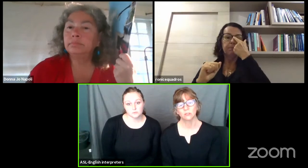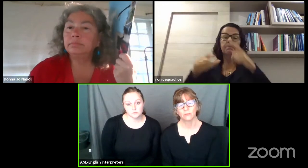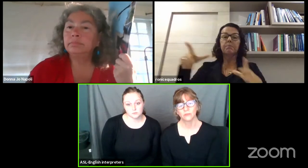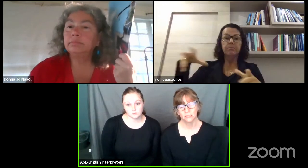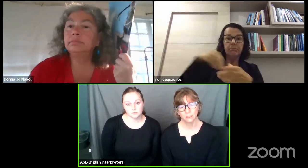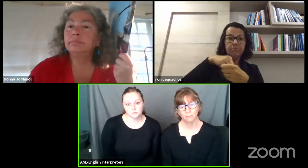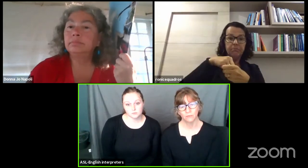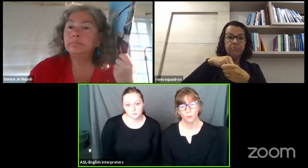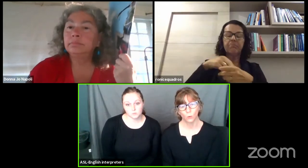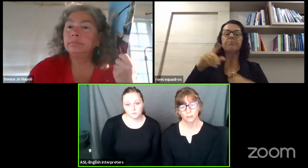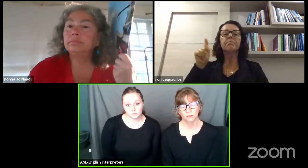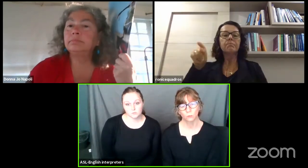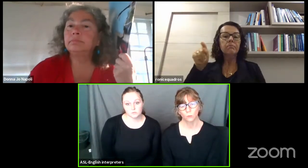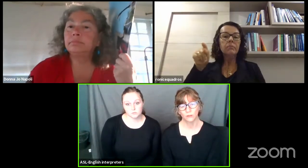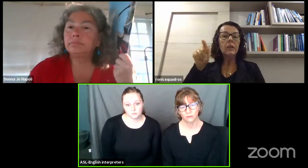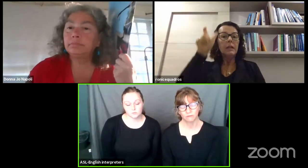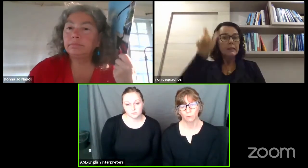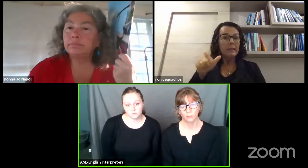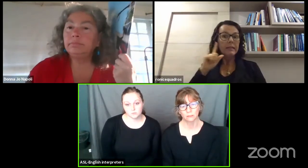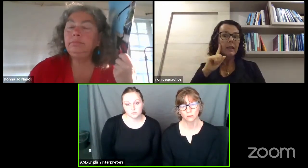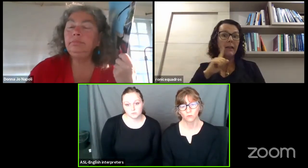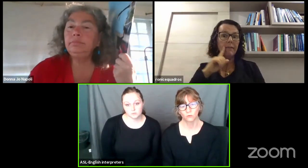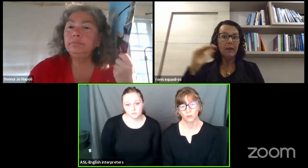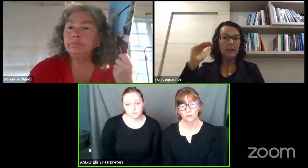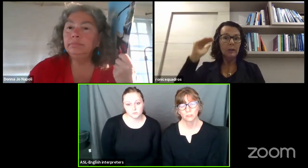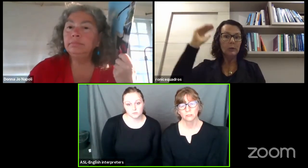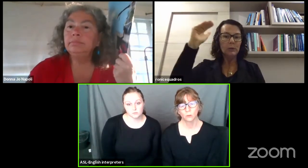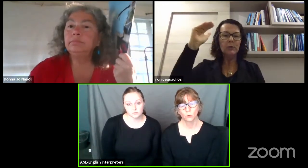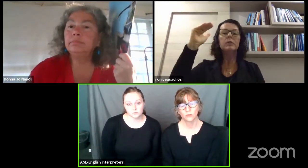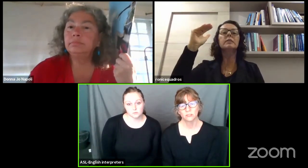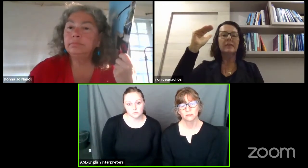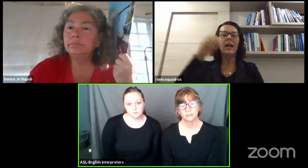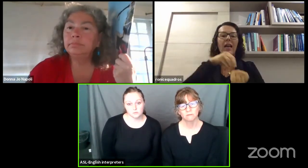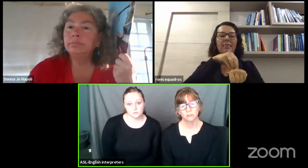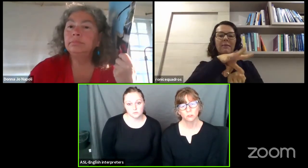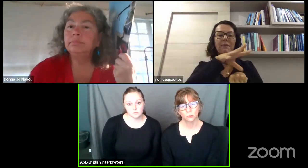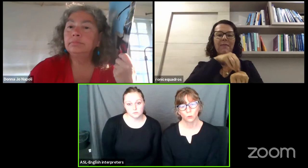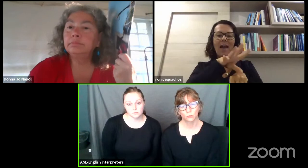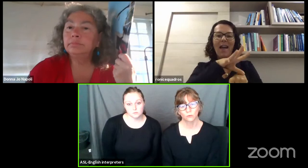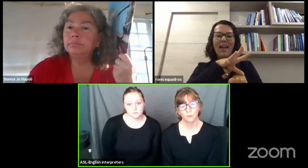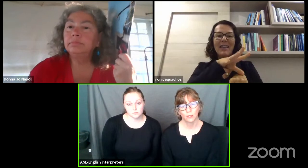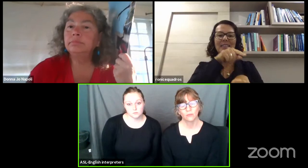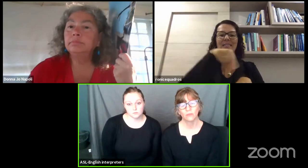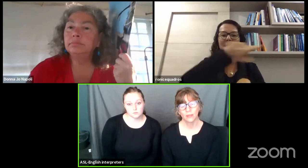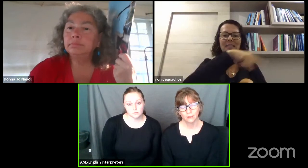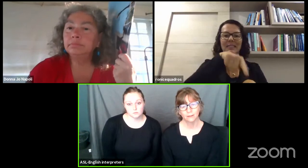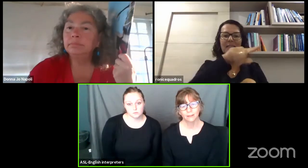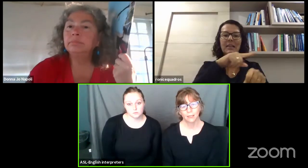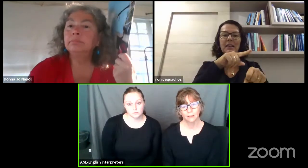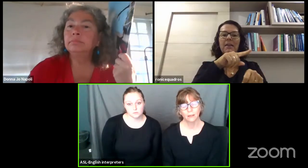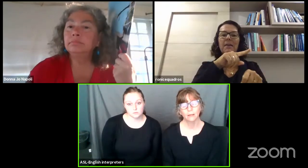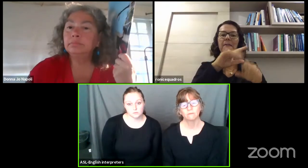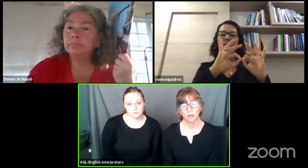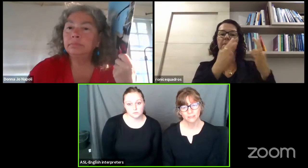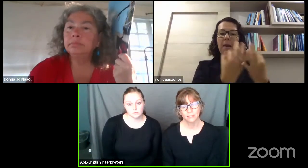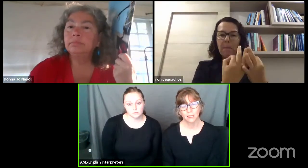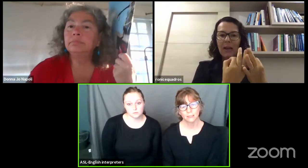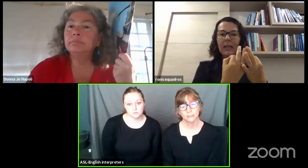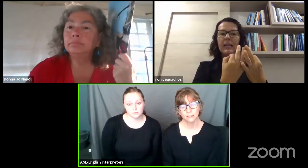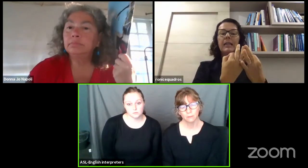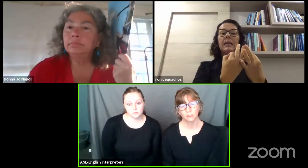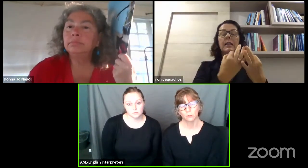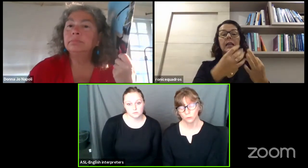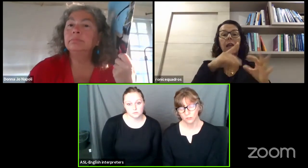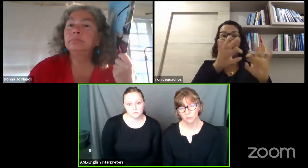needs to be on the team that works with the family and so forth. So this deaf adult then can advise